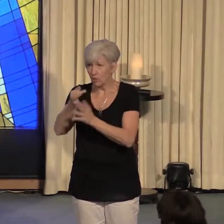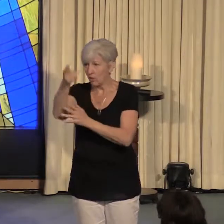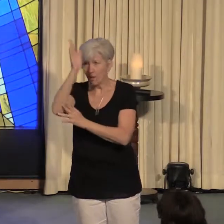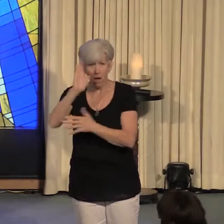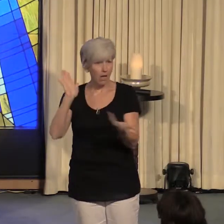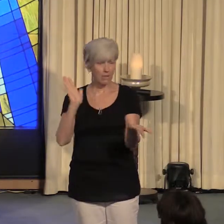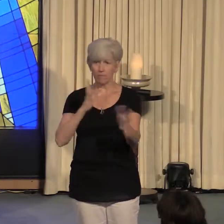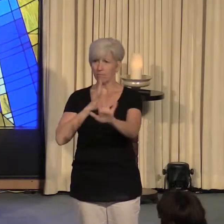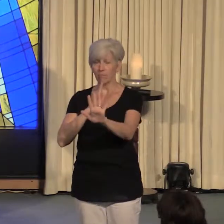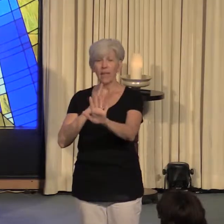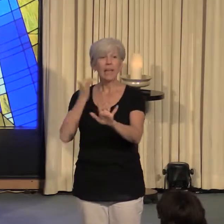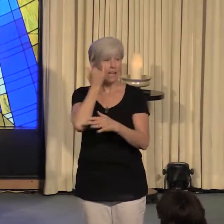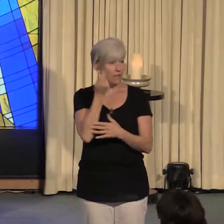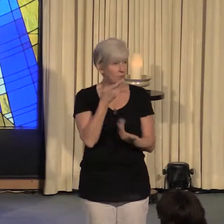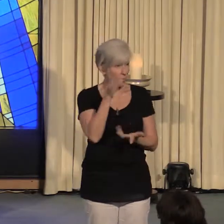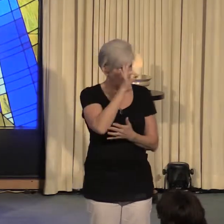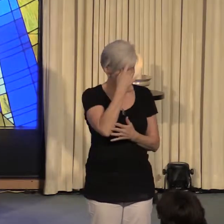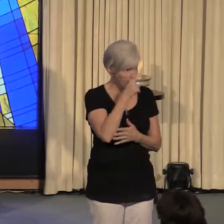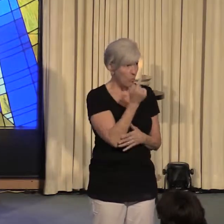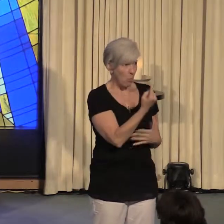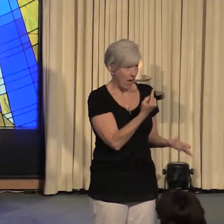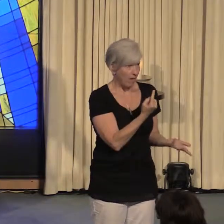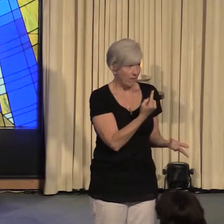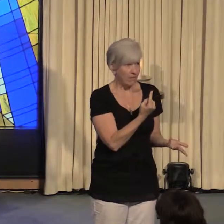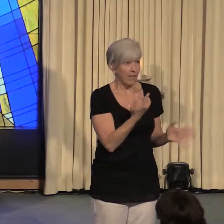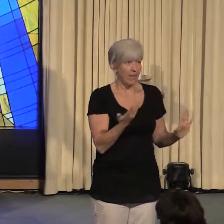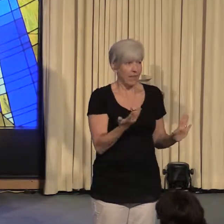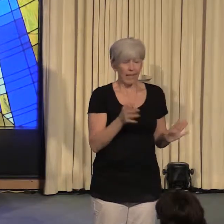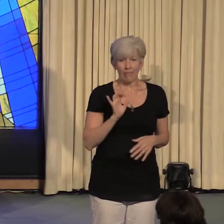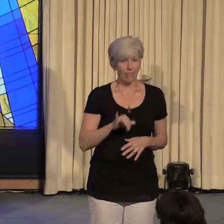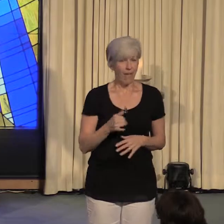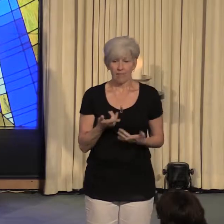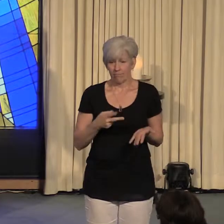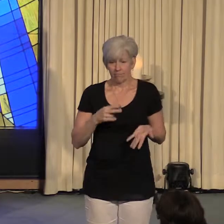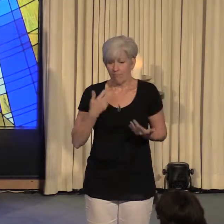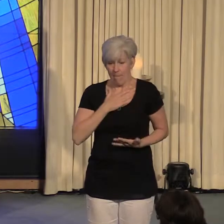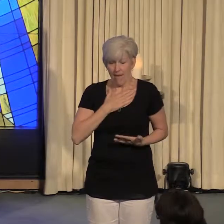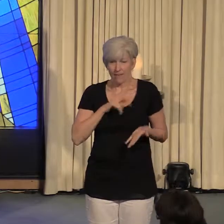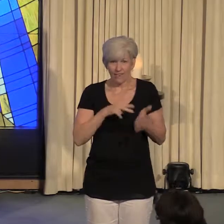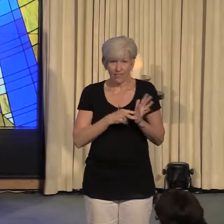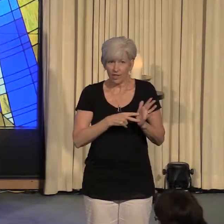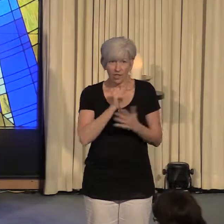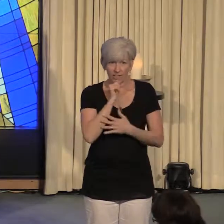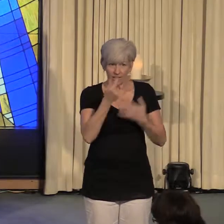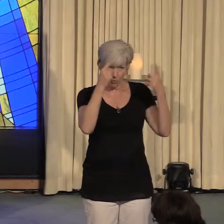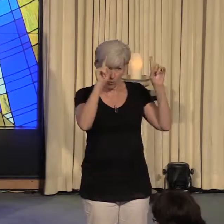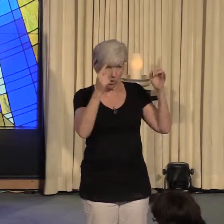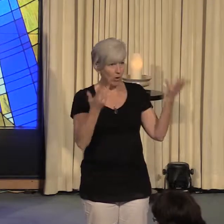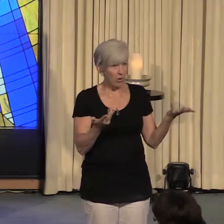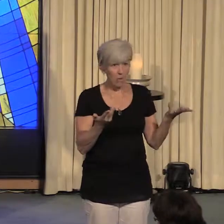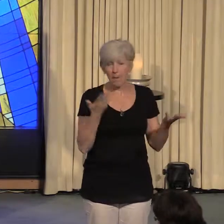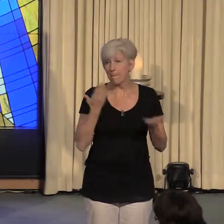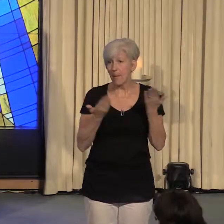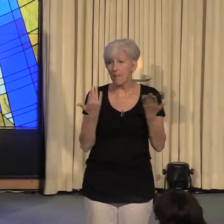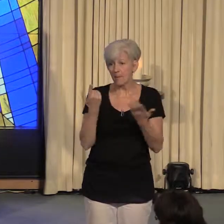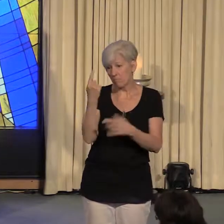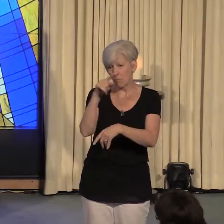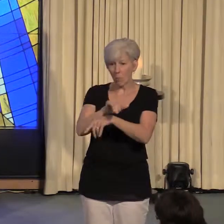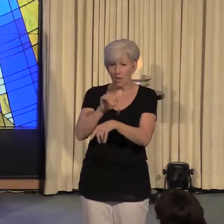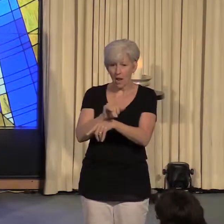for one and that one doesn't work for you, maybe we can find another one some night when we're kicking ideas around at Christians with Questions,